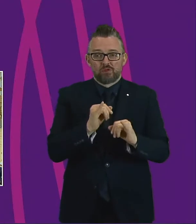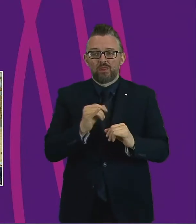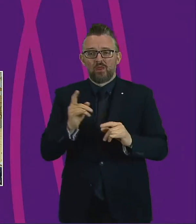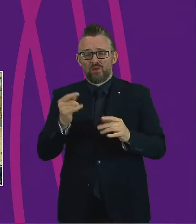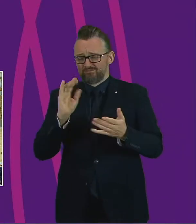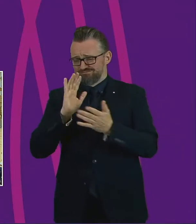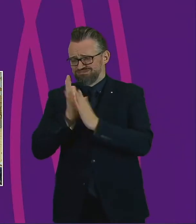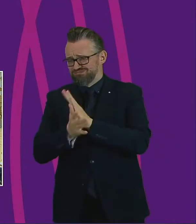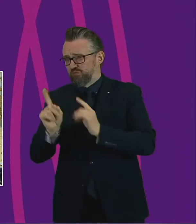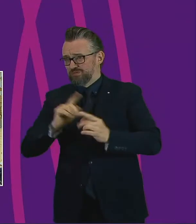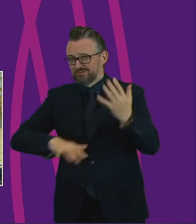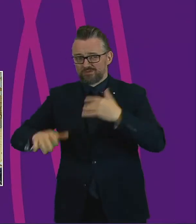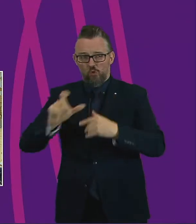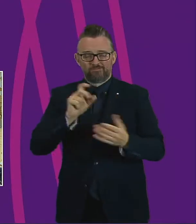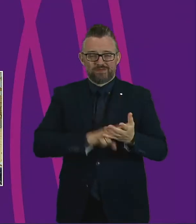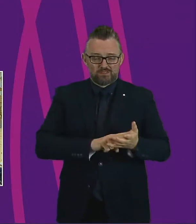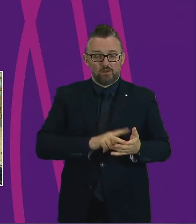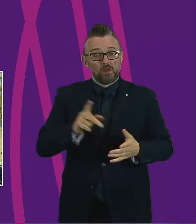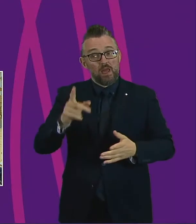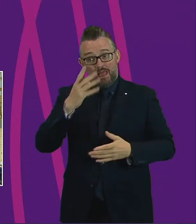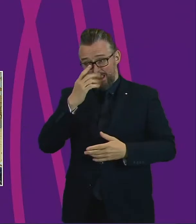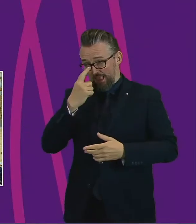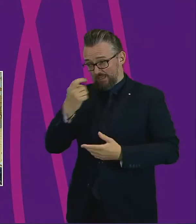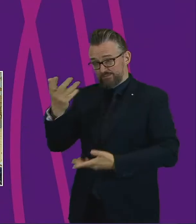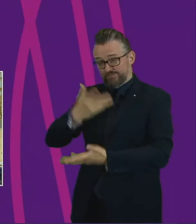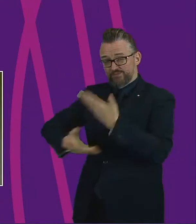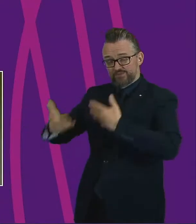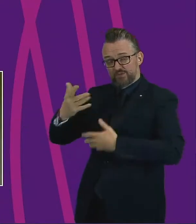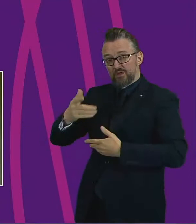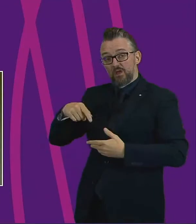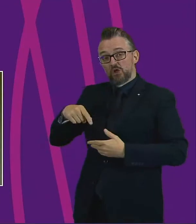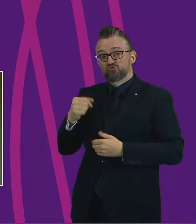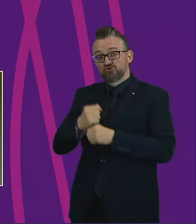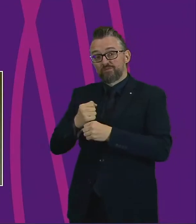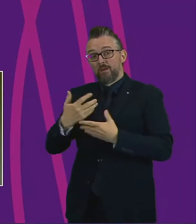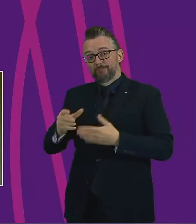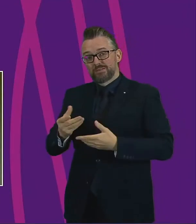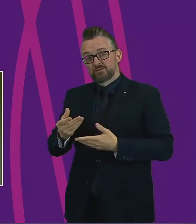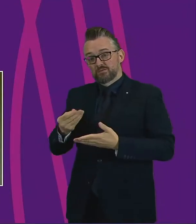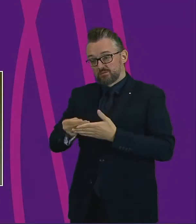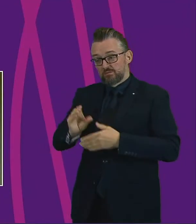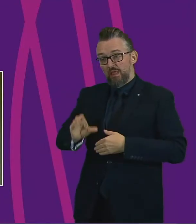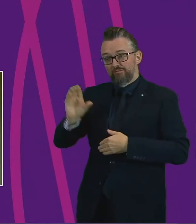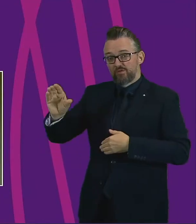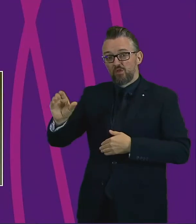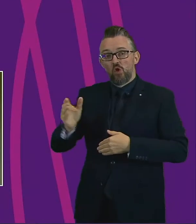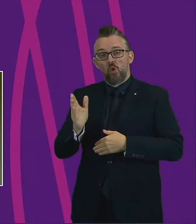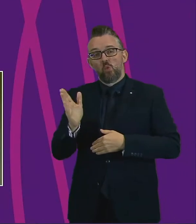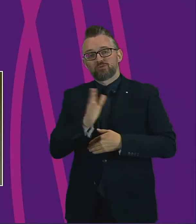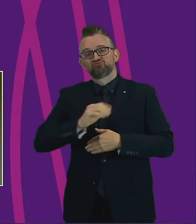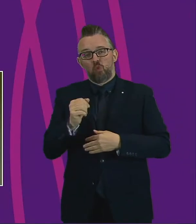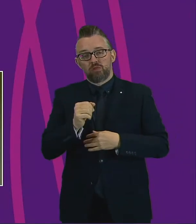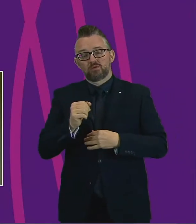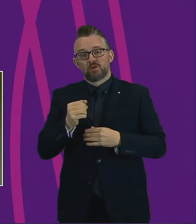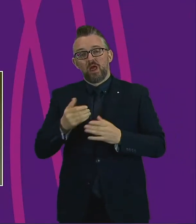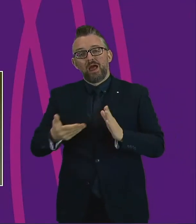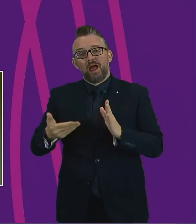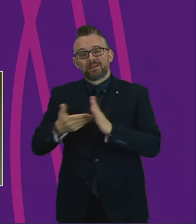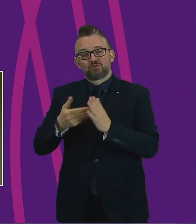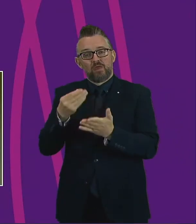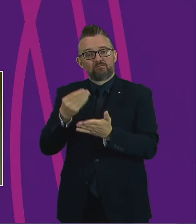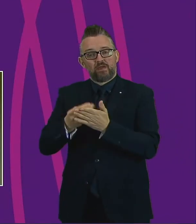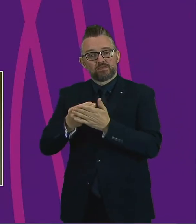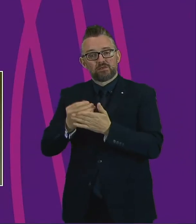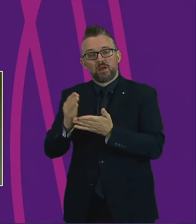me concrete assurance that the Scottish Government has provided local authorities in my West Scotland region with sufficient additional financial resources